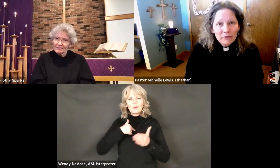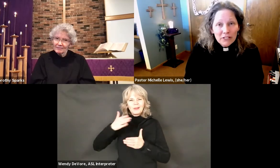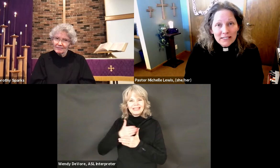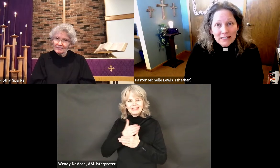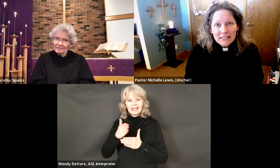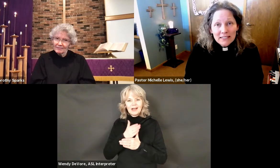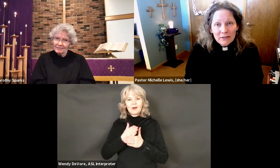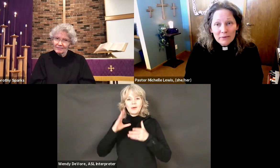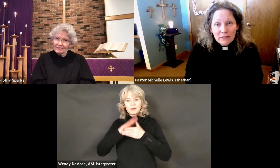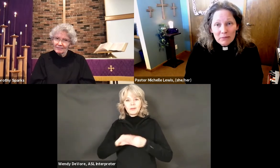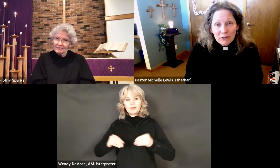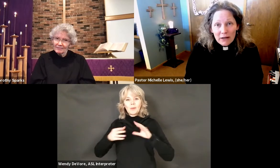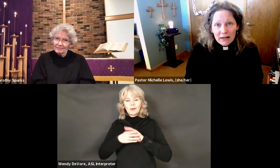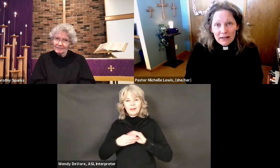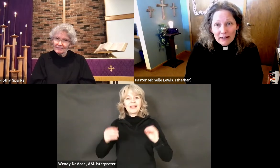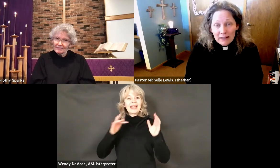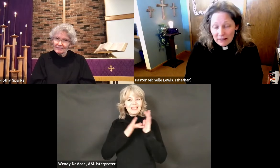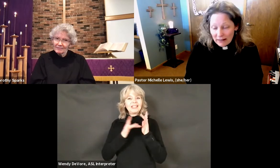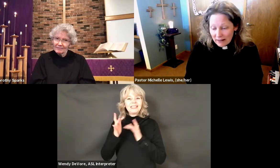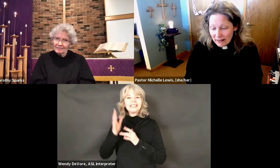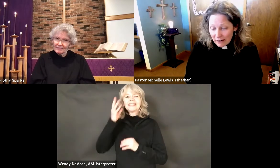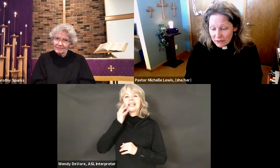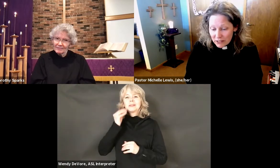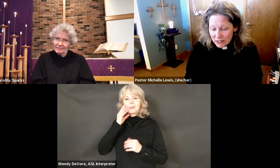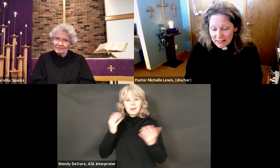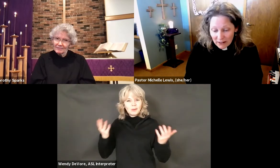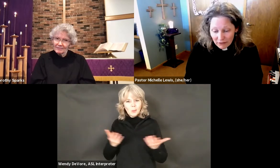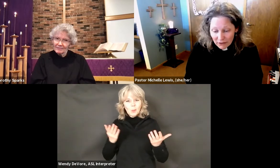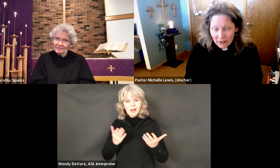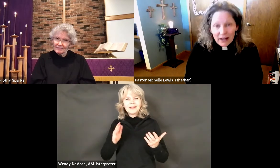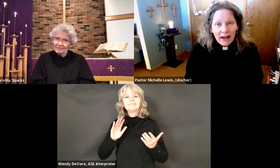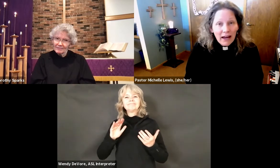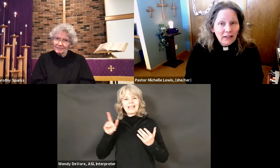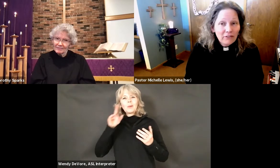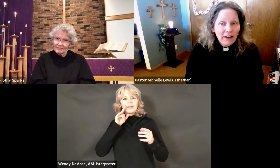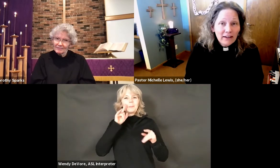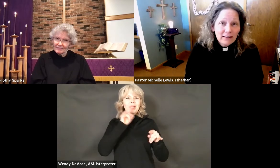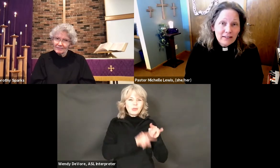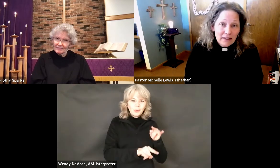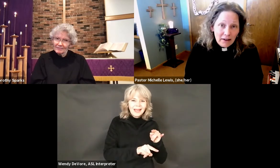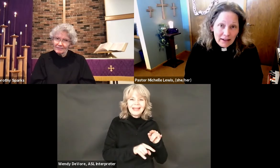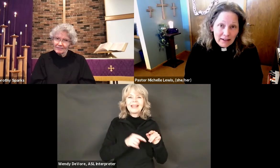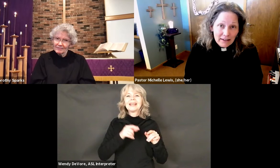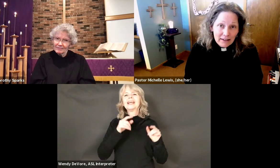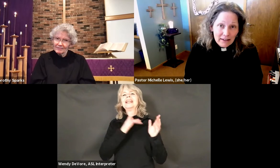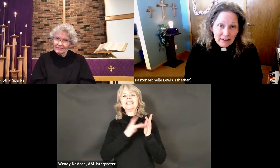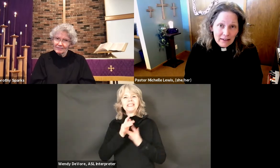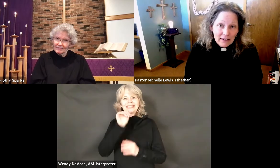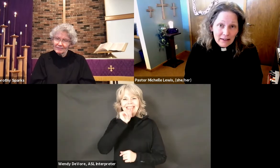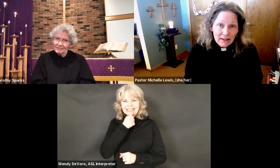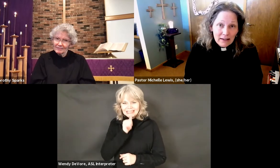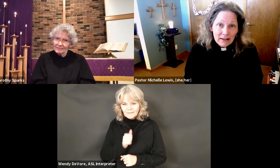how Jesus was betrayed and how Jesus suffered and in fact died.